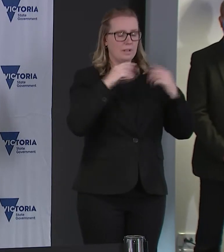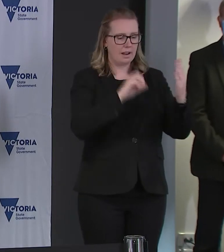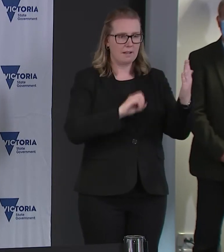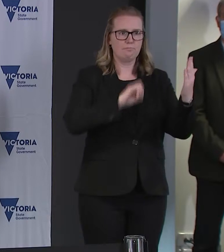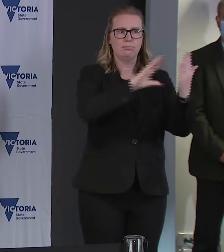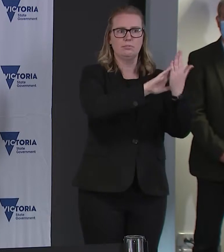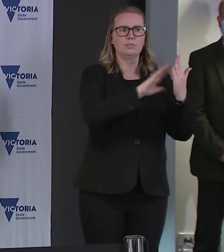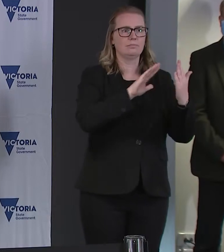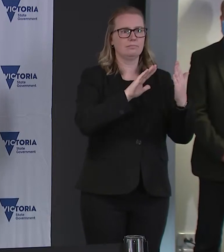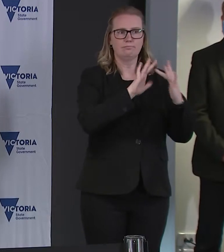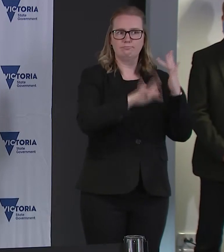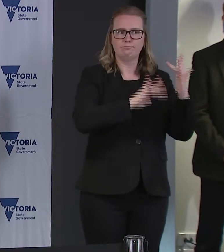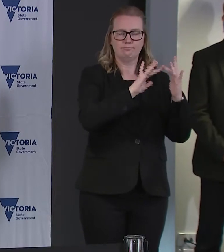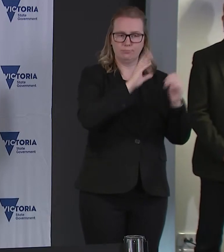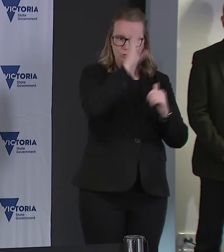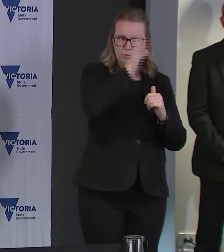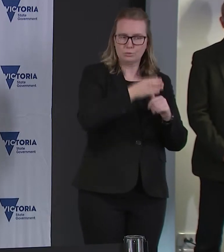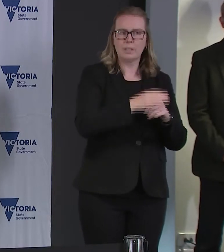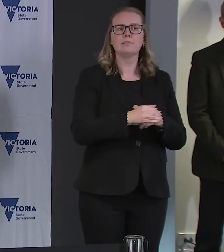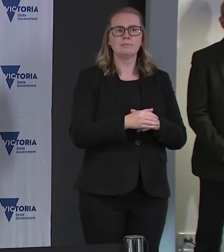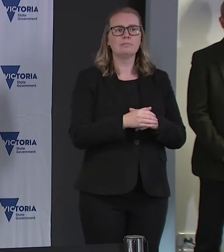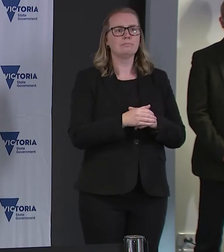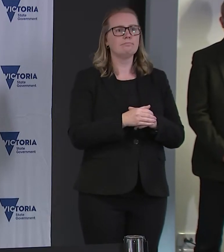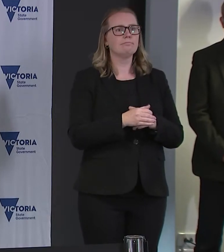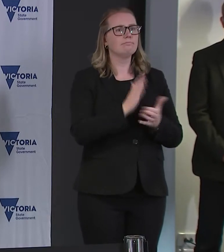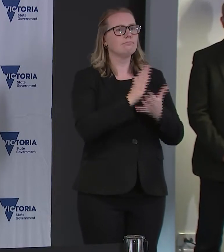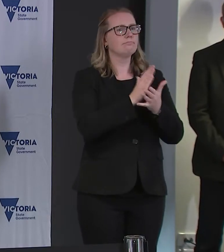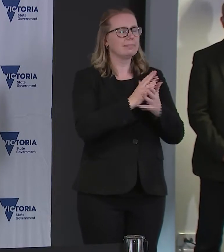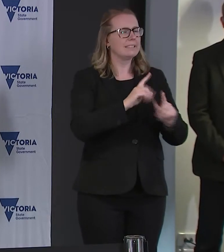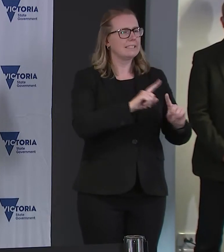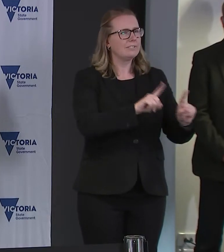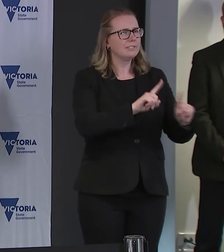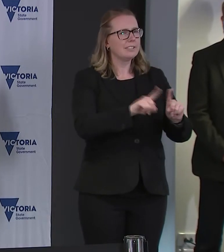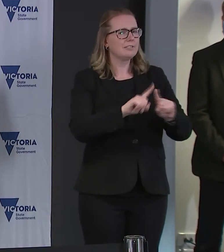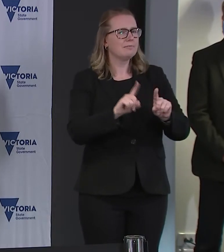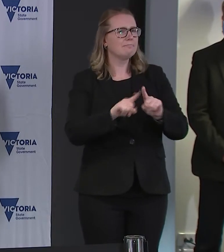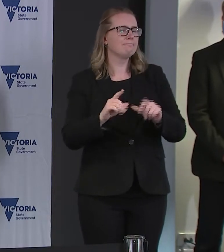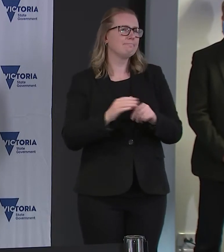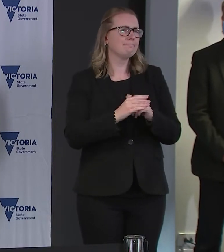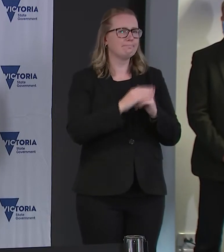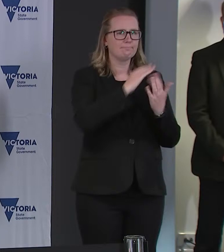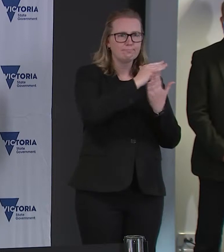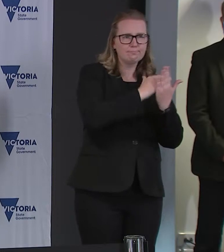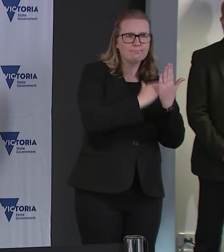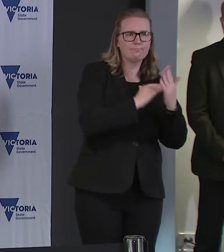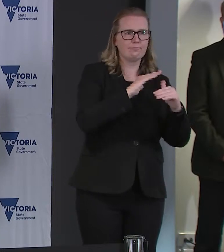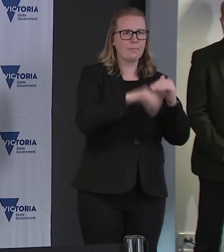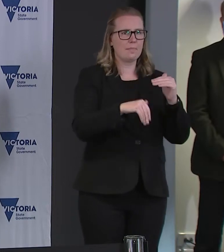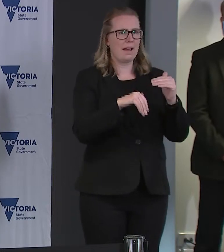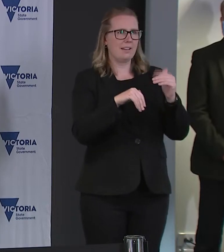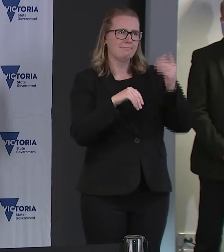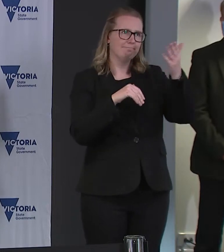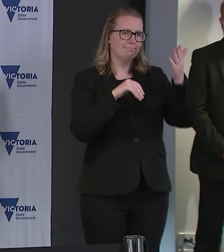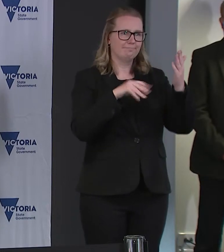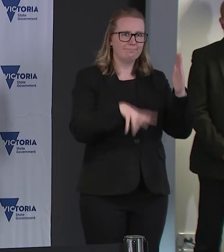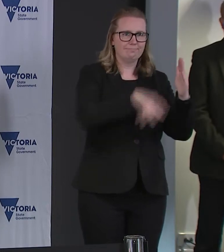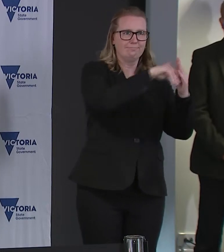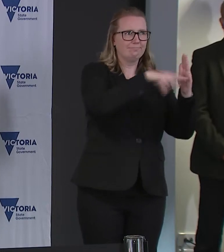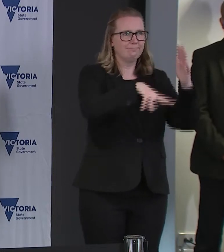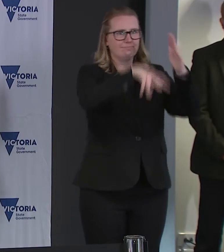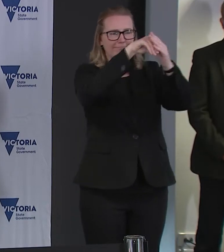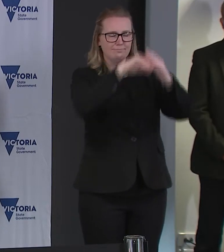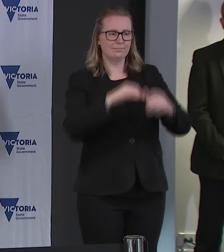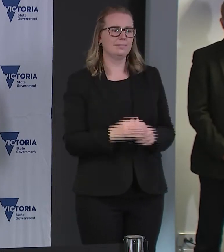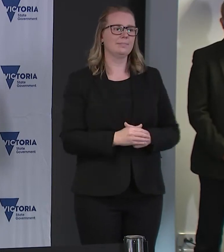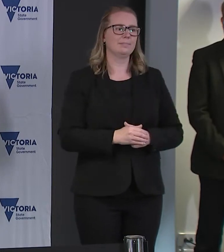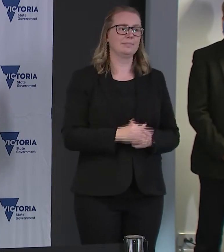immediately into both AUSTRACR and GSAID, but there are different criteria for what those two sites will accept. Are you concerned